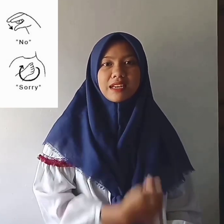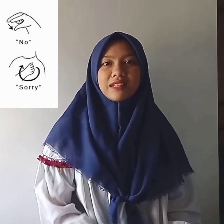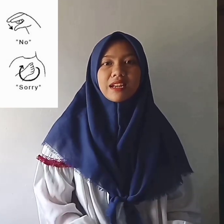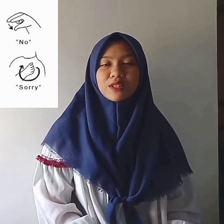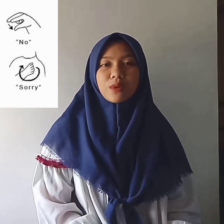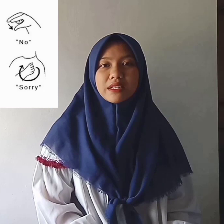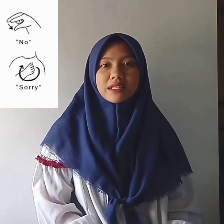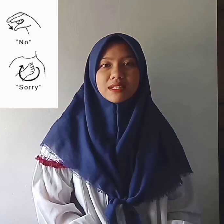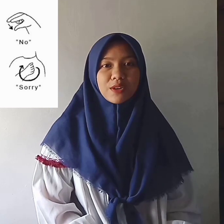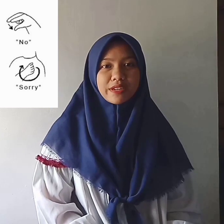the last one is sorry.